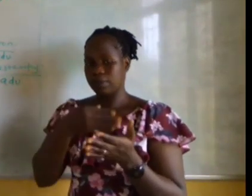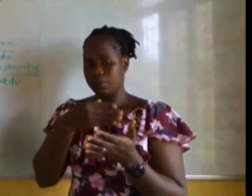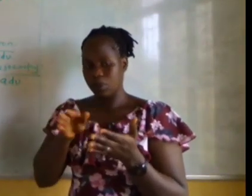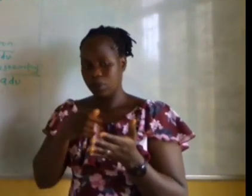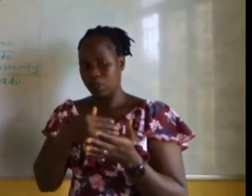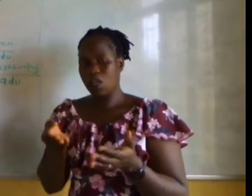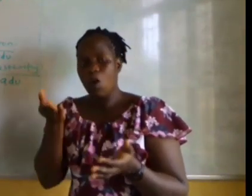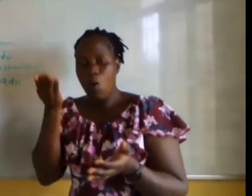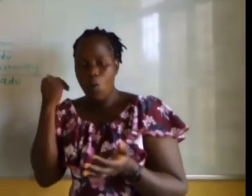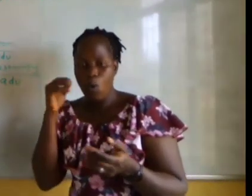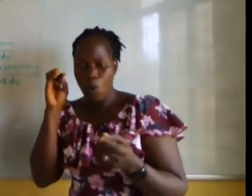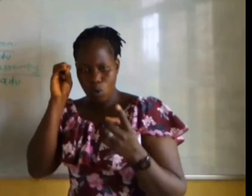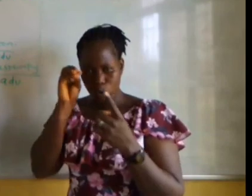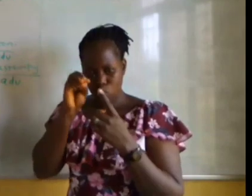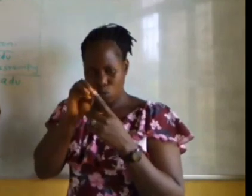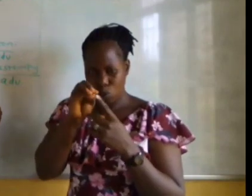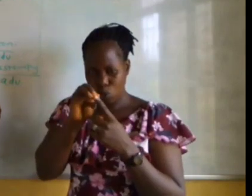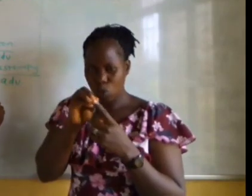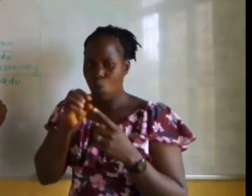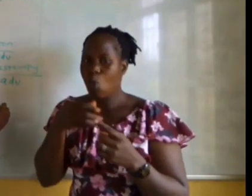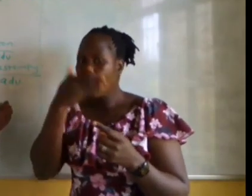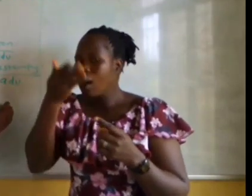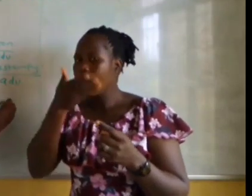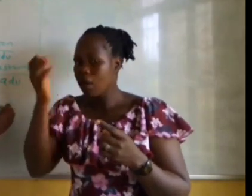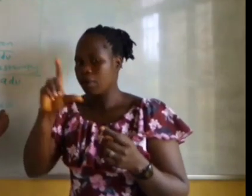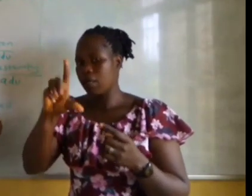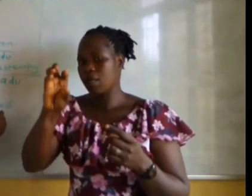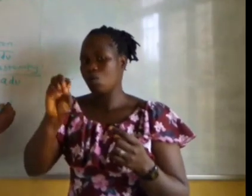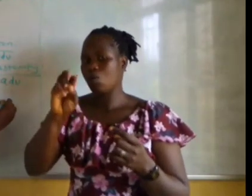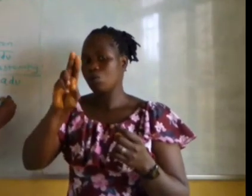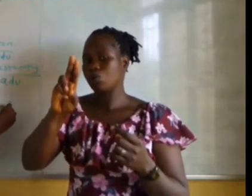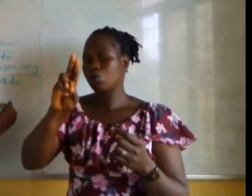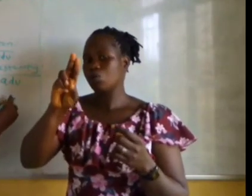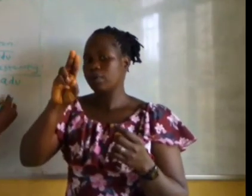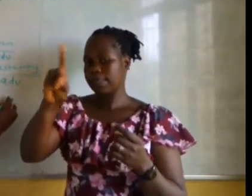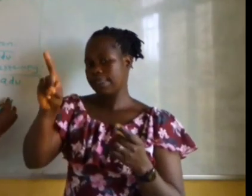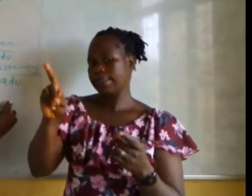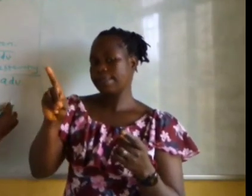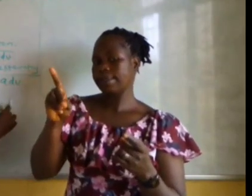was too loud.